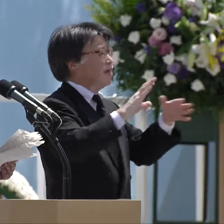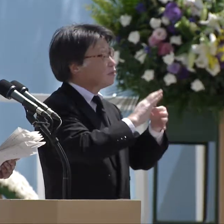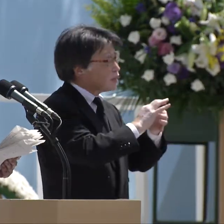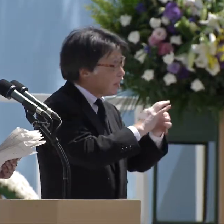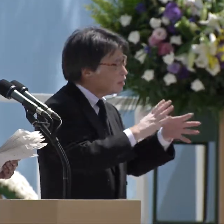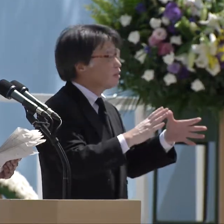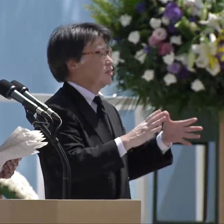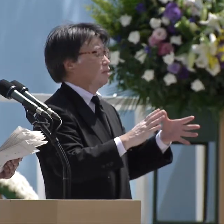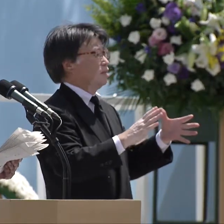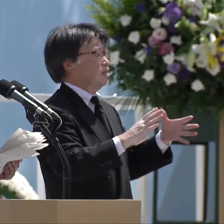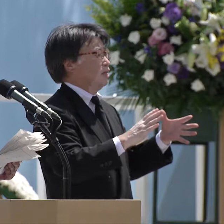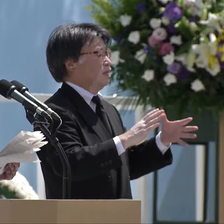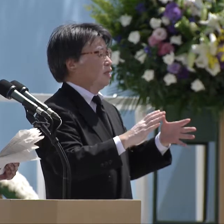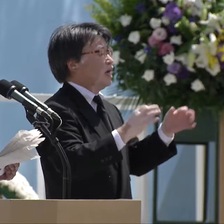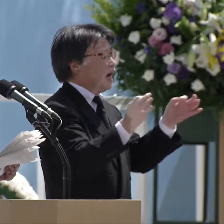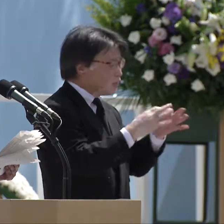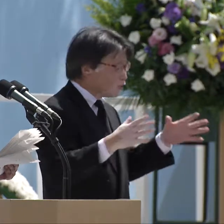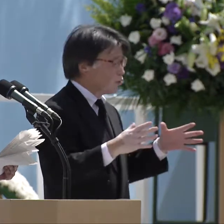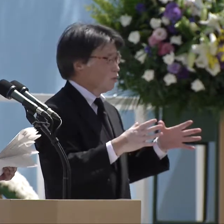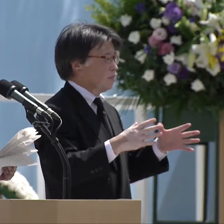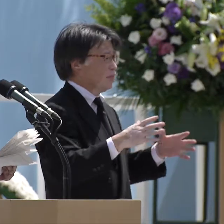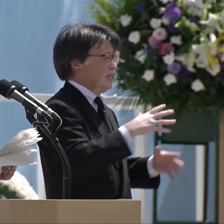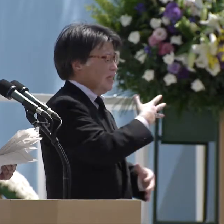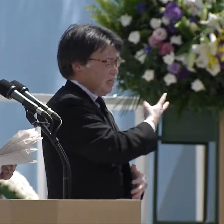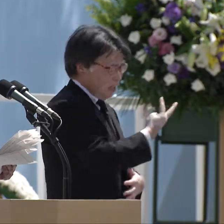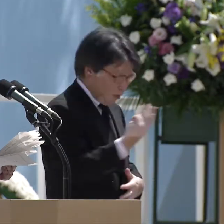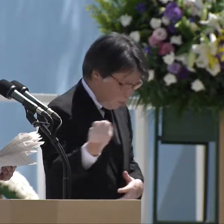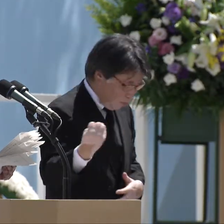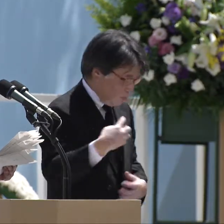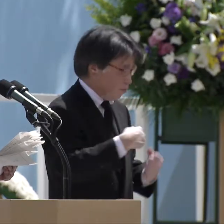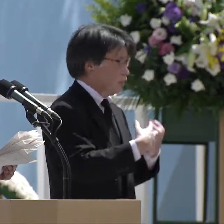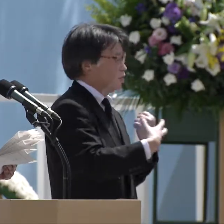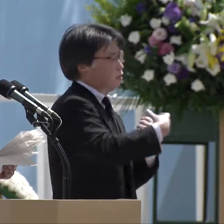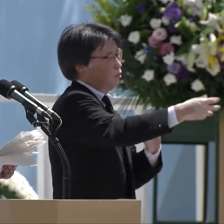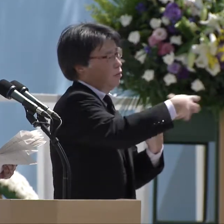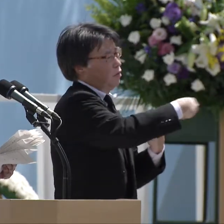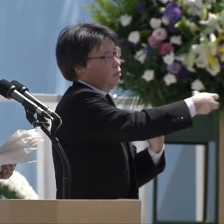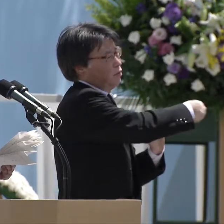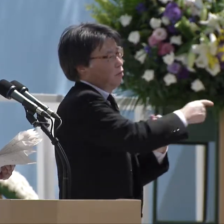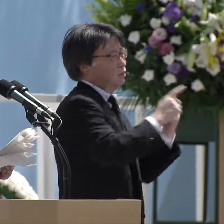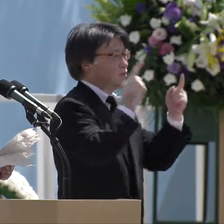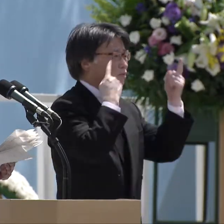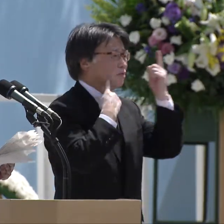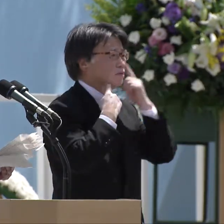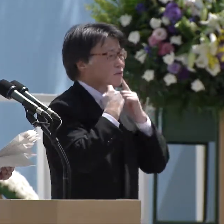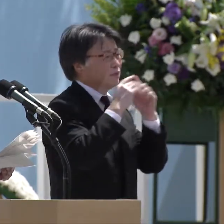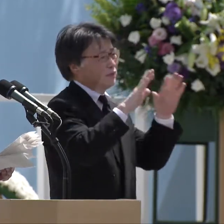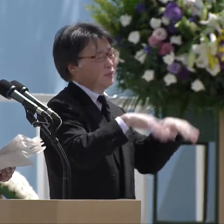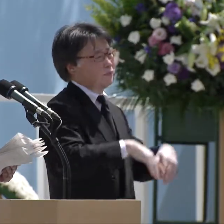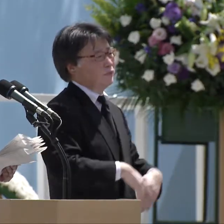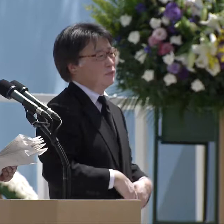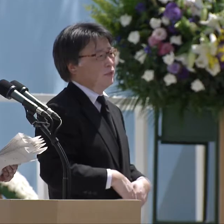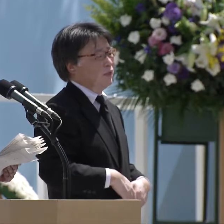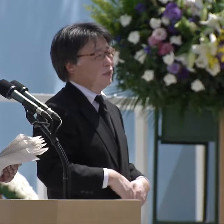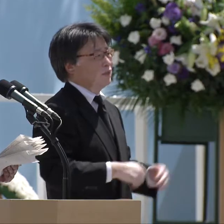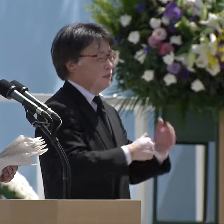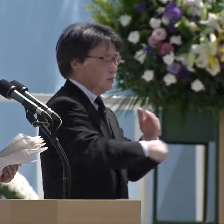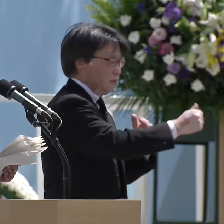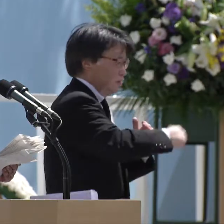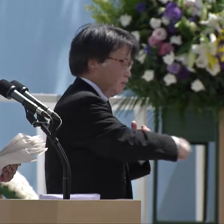In a very short time, the atomic bomb indiscriminately stole many lives and injured great numbers of